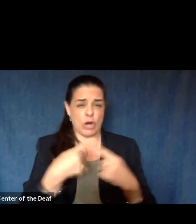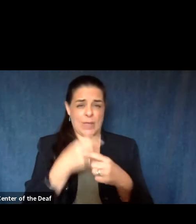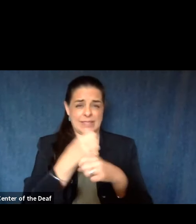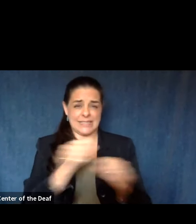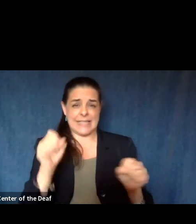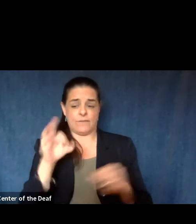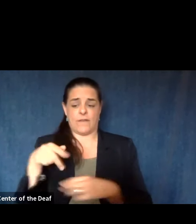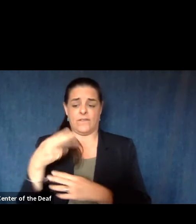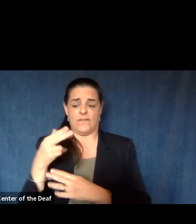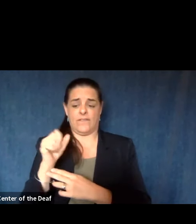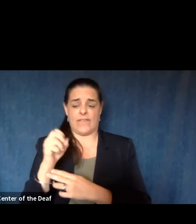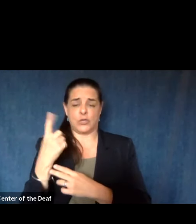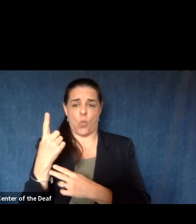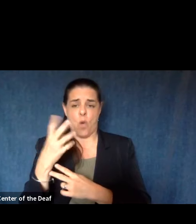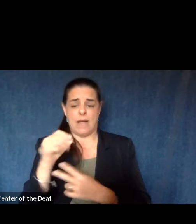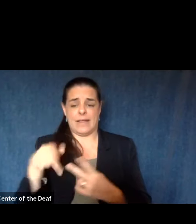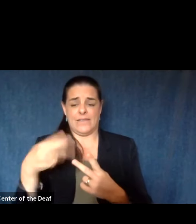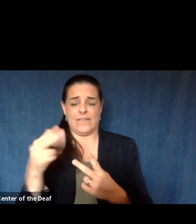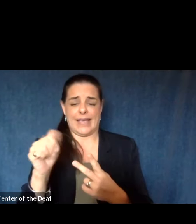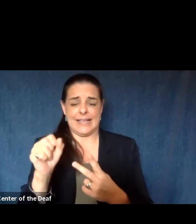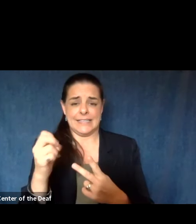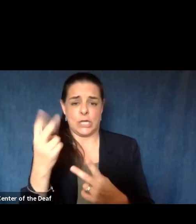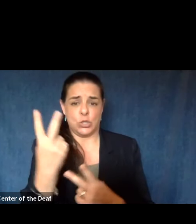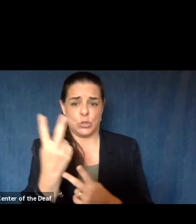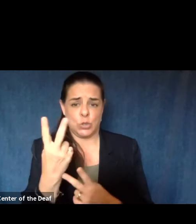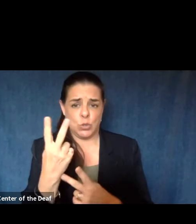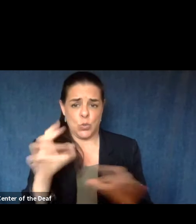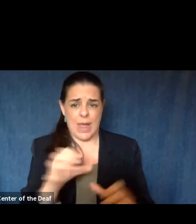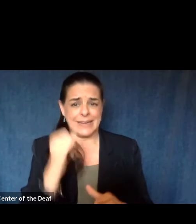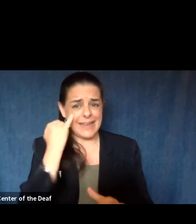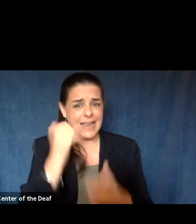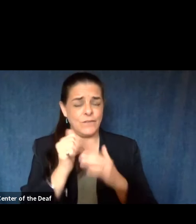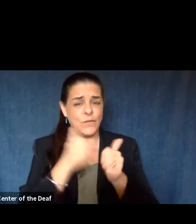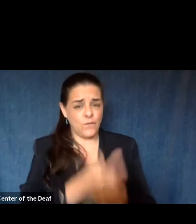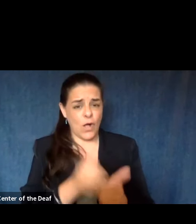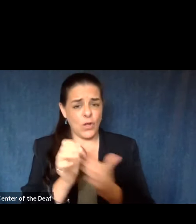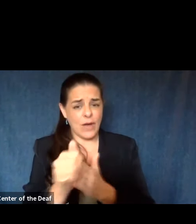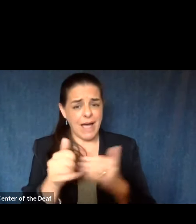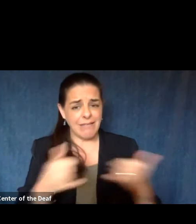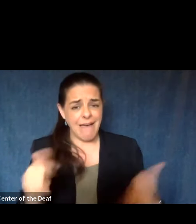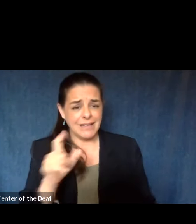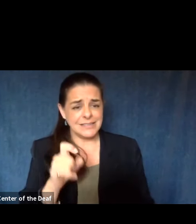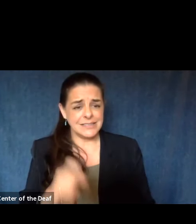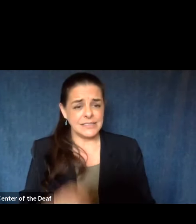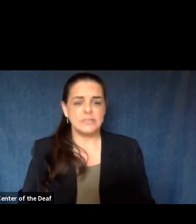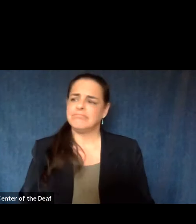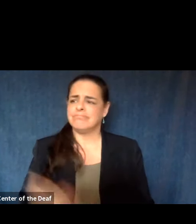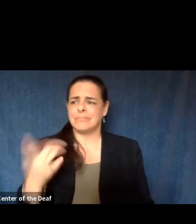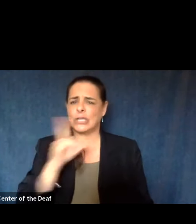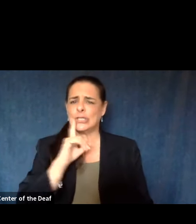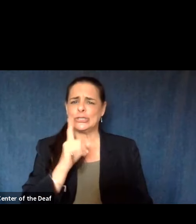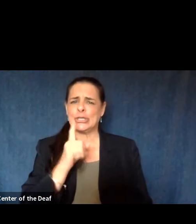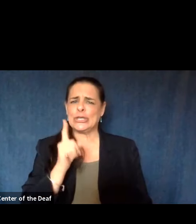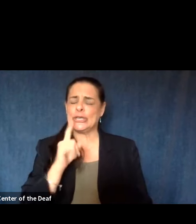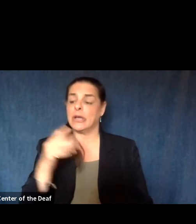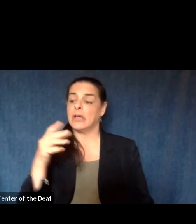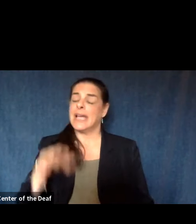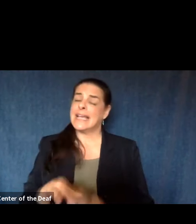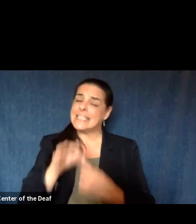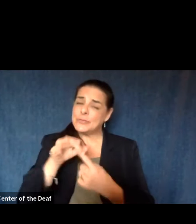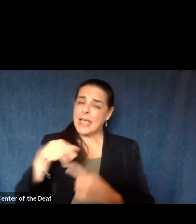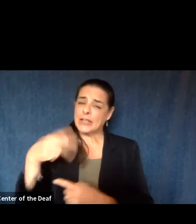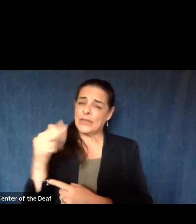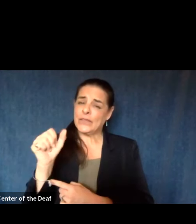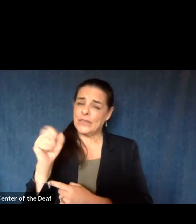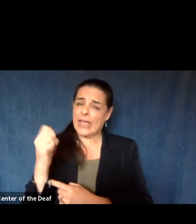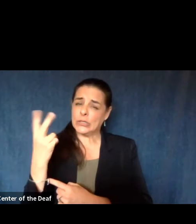1 and phase 2 activities if guidelines are followed? Sure. So, especially in phase 2, we really, when